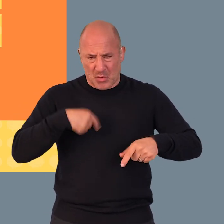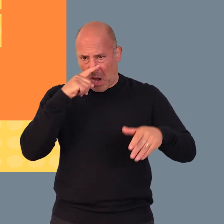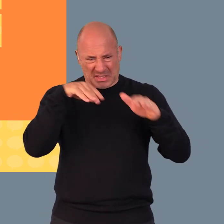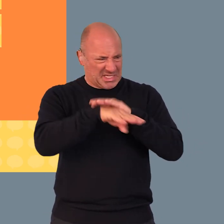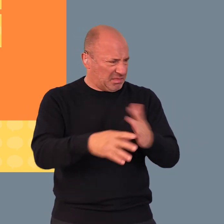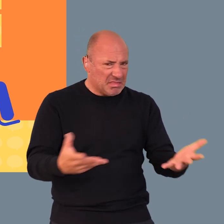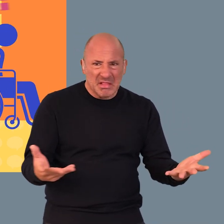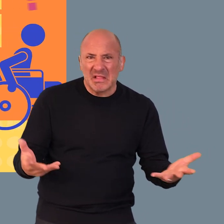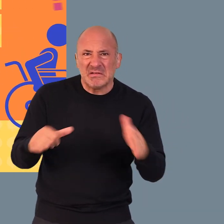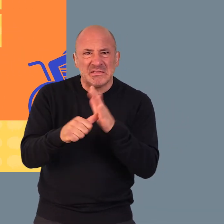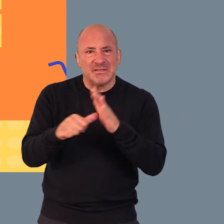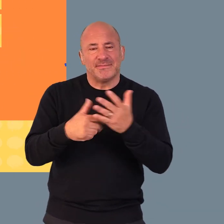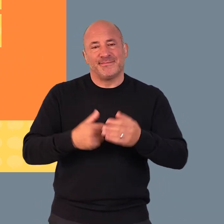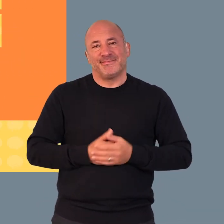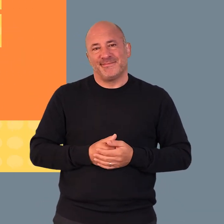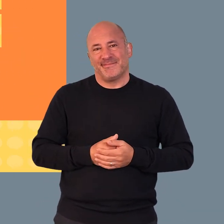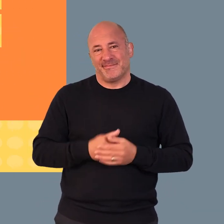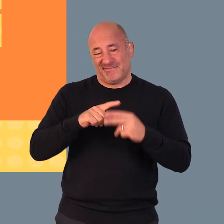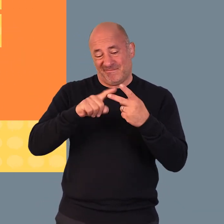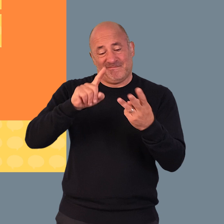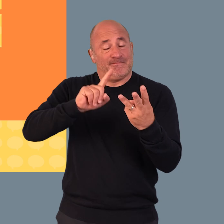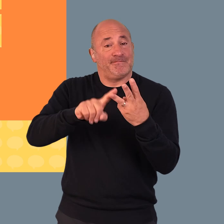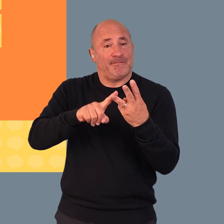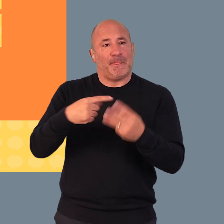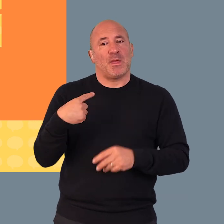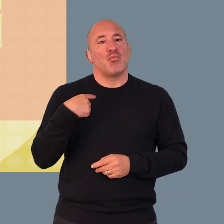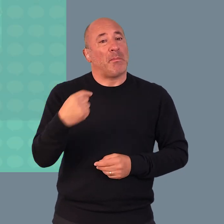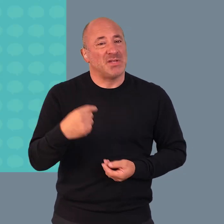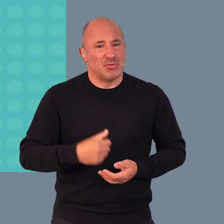with people who have a disability getting into buildings.